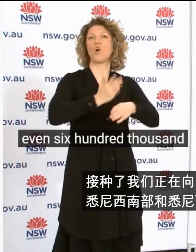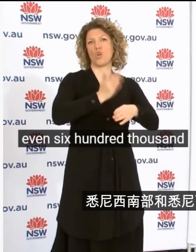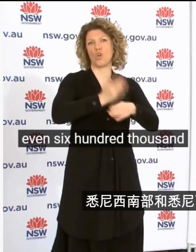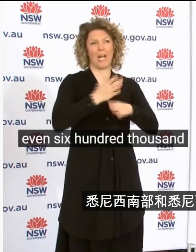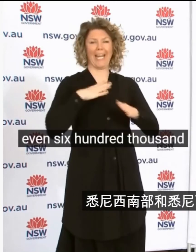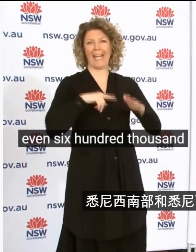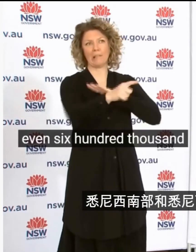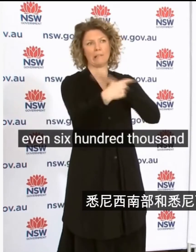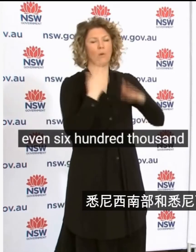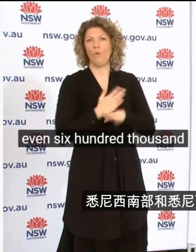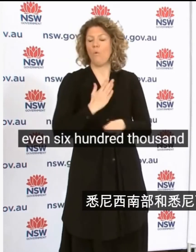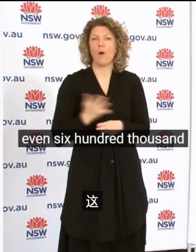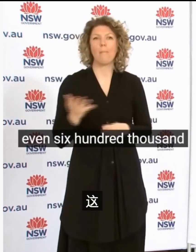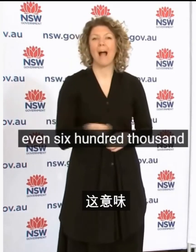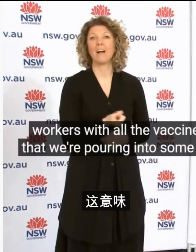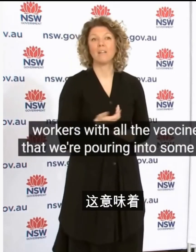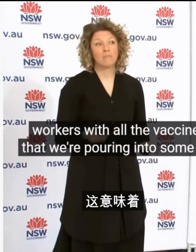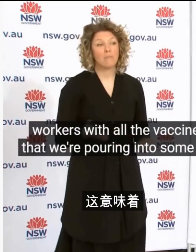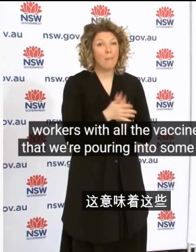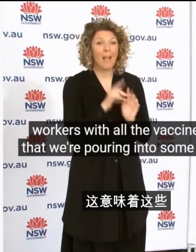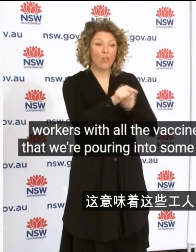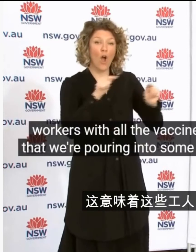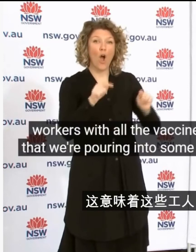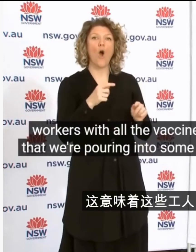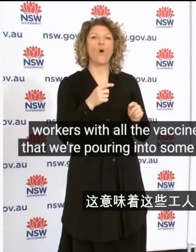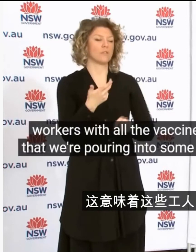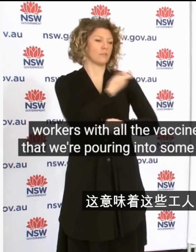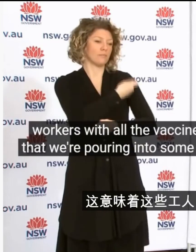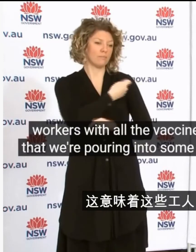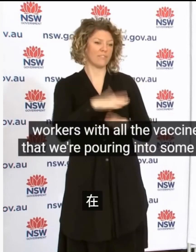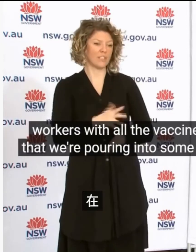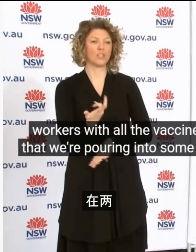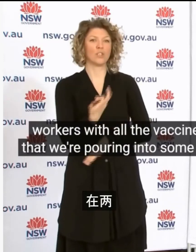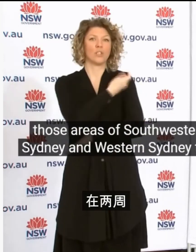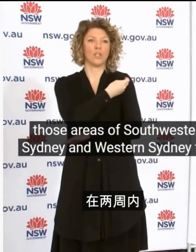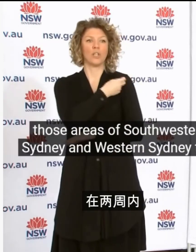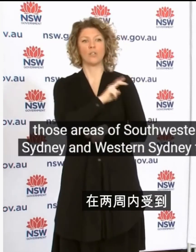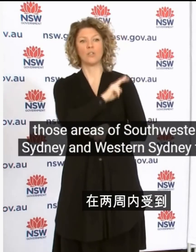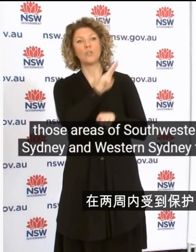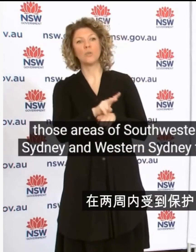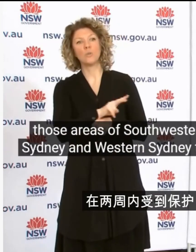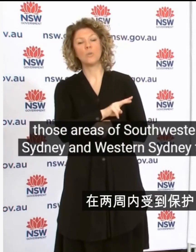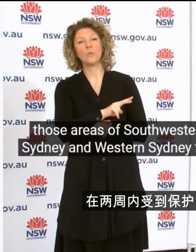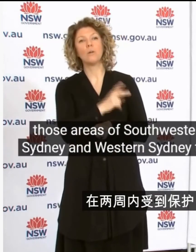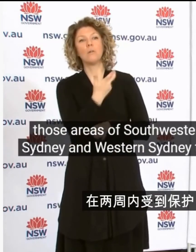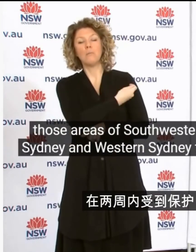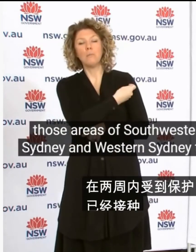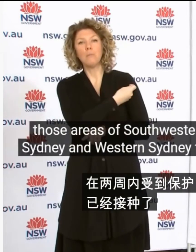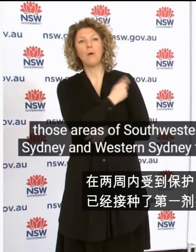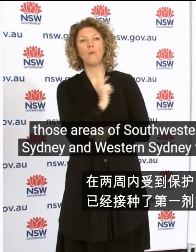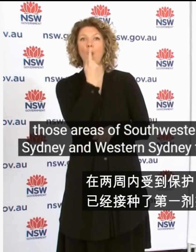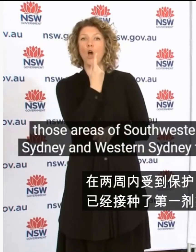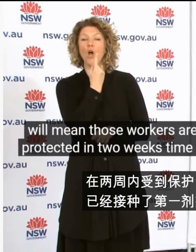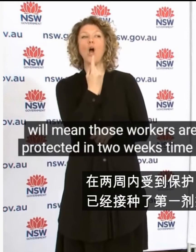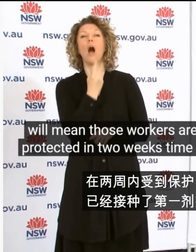southwestern Sydney and western Sydney. That will mean those workers are protected in 2 weeks' time a bit, given they've